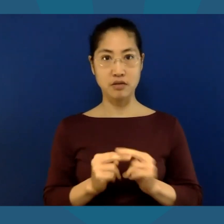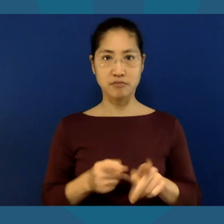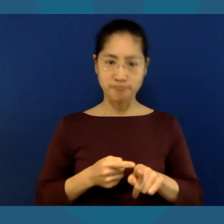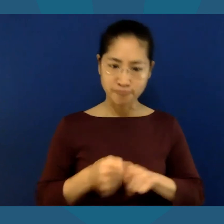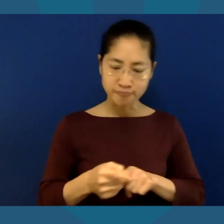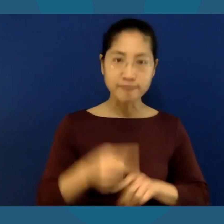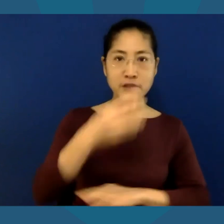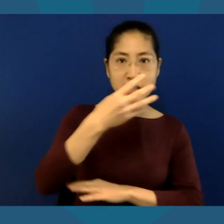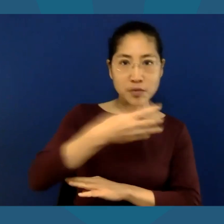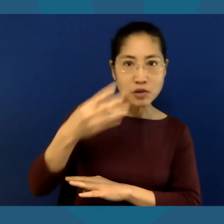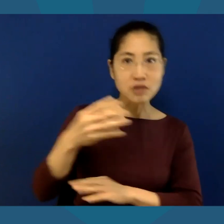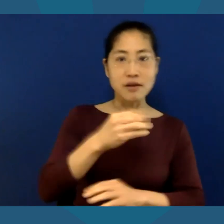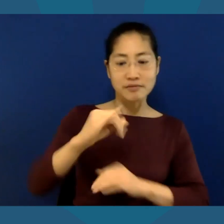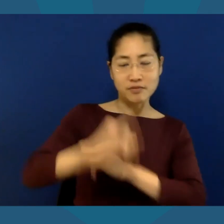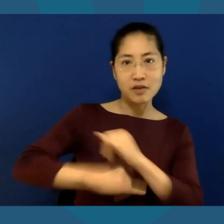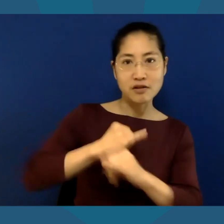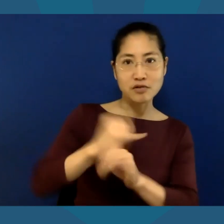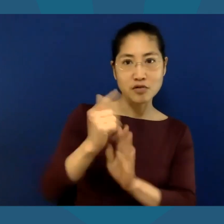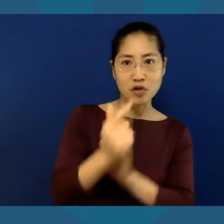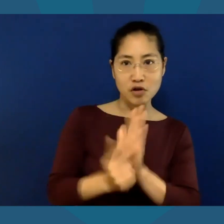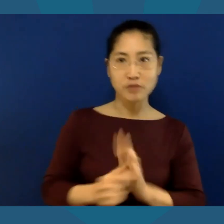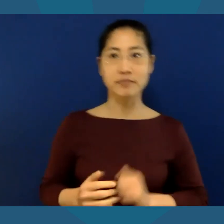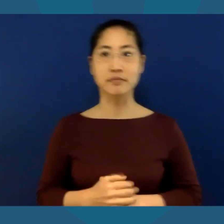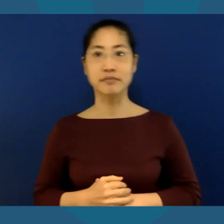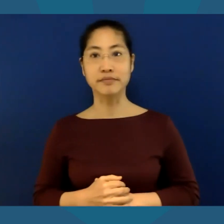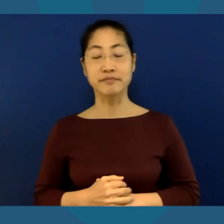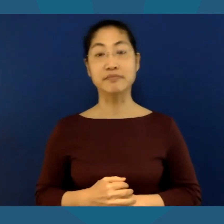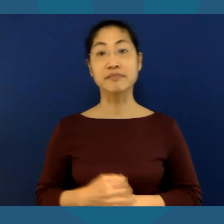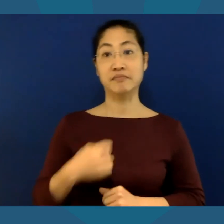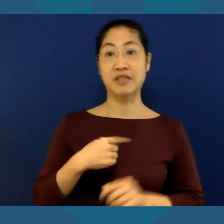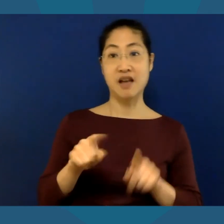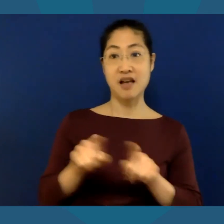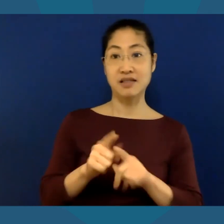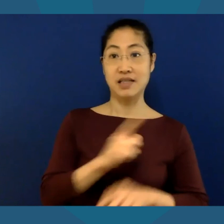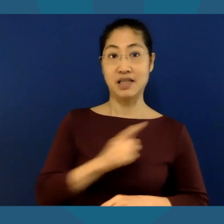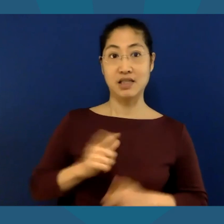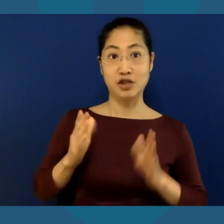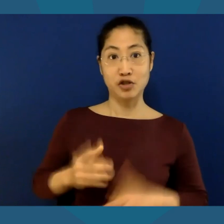Arizona, specializing in immigration and international law.